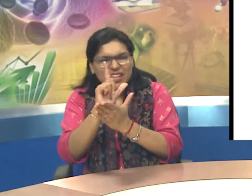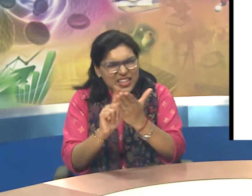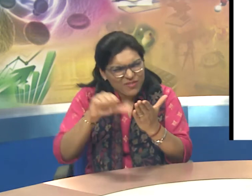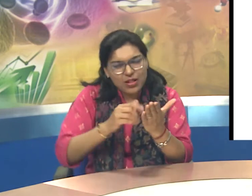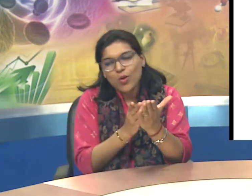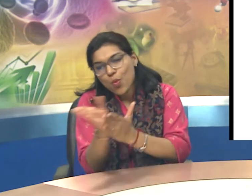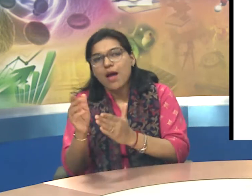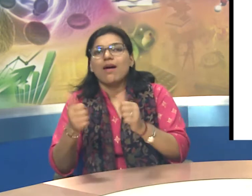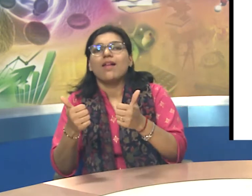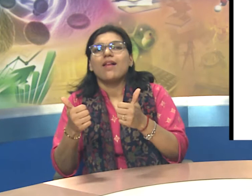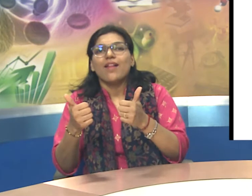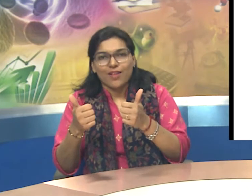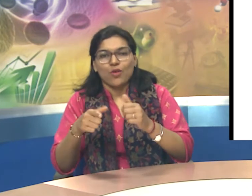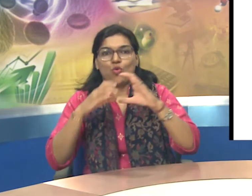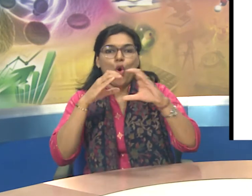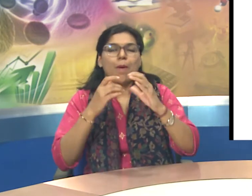previous years.